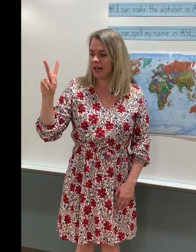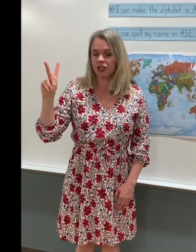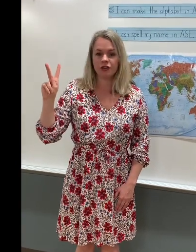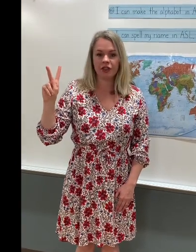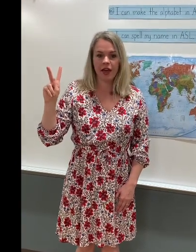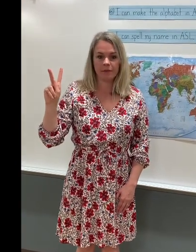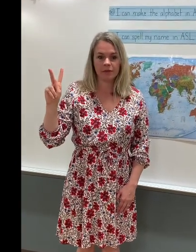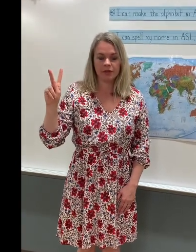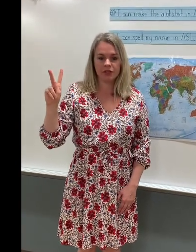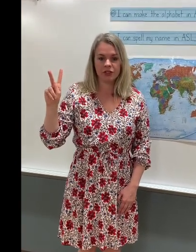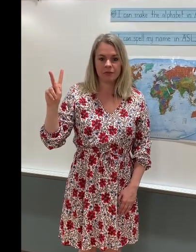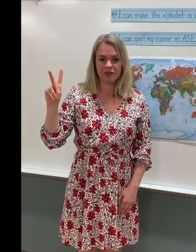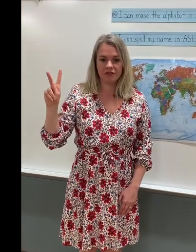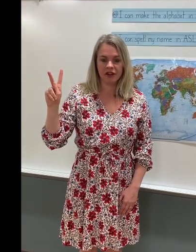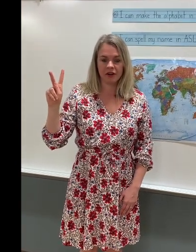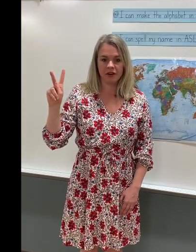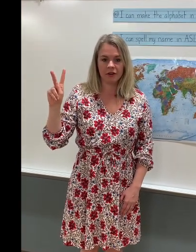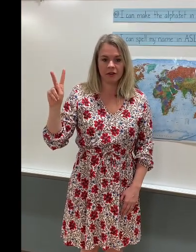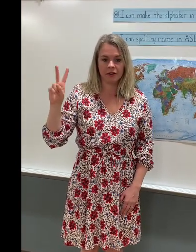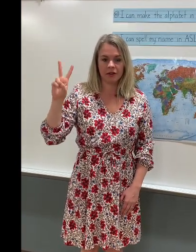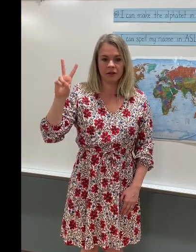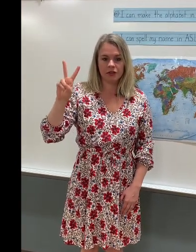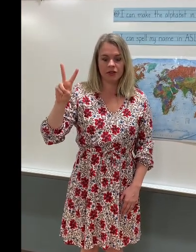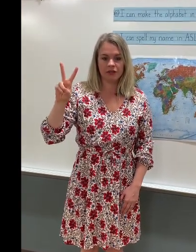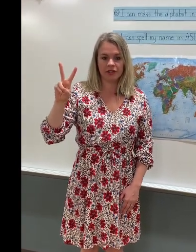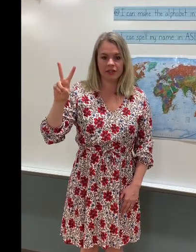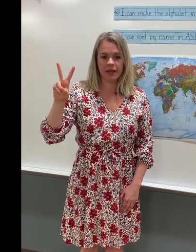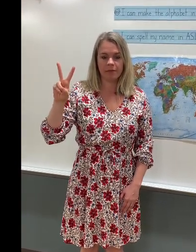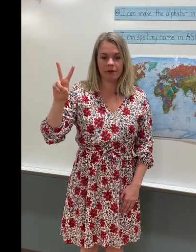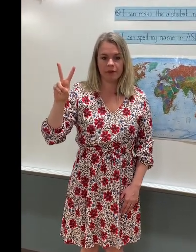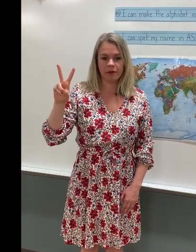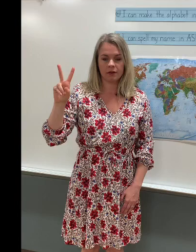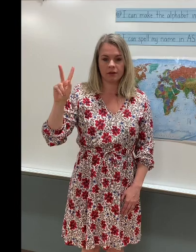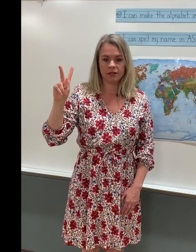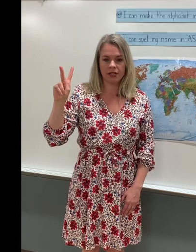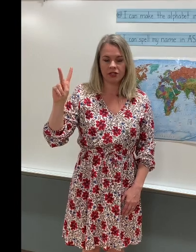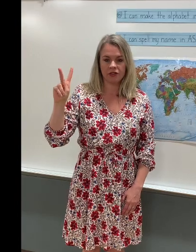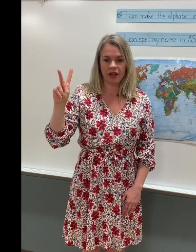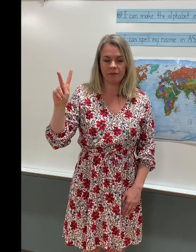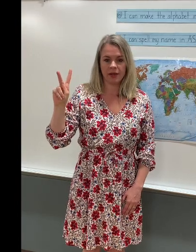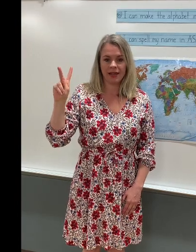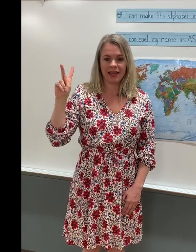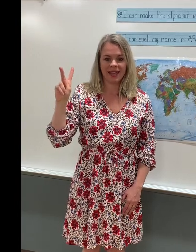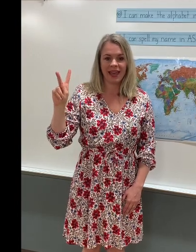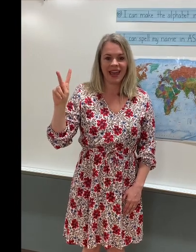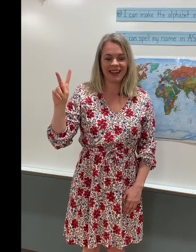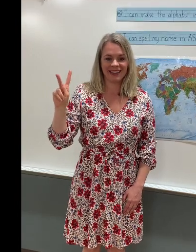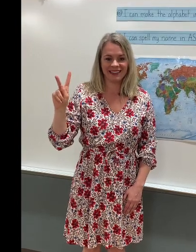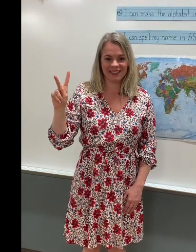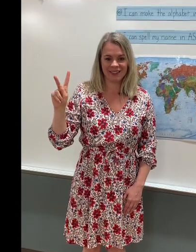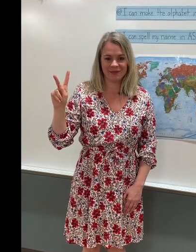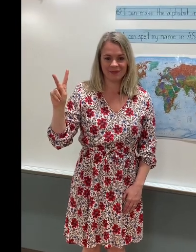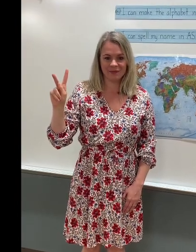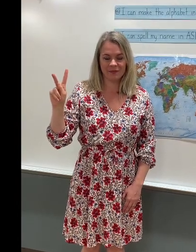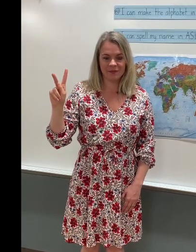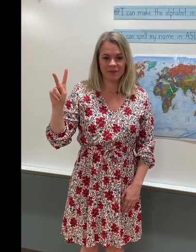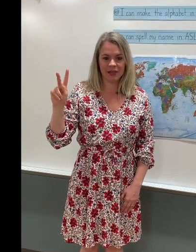touch your thumb to your middle finger. 2 fingers up, touch your thumb. K.